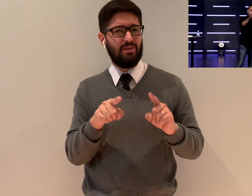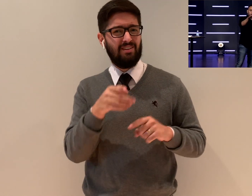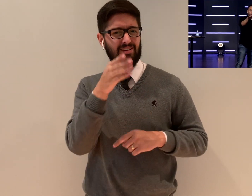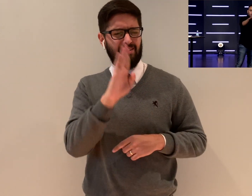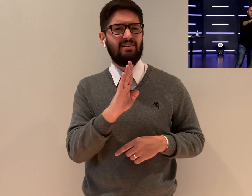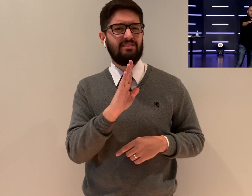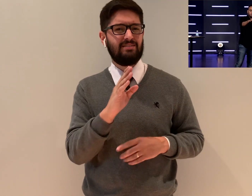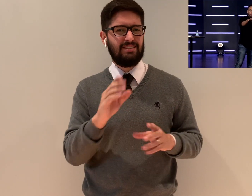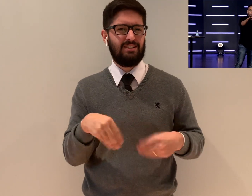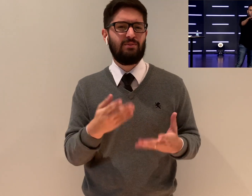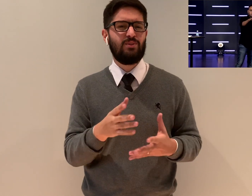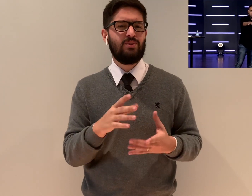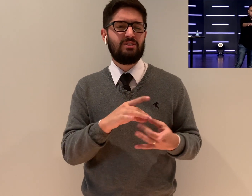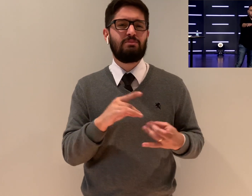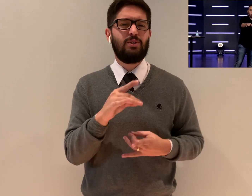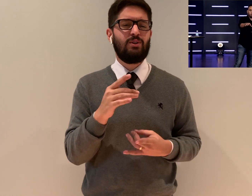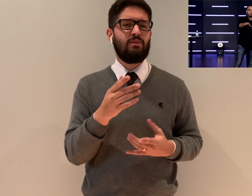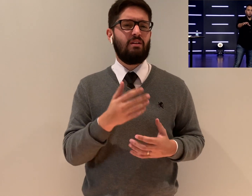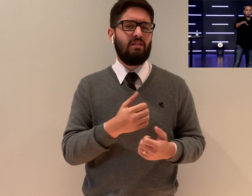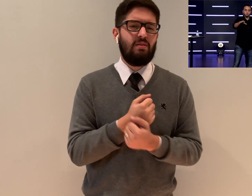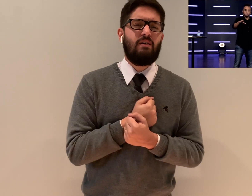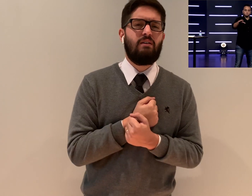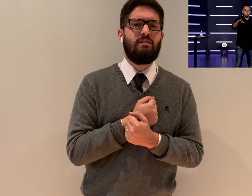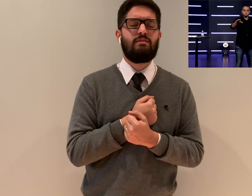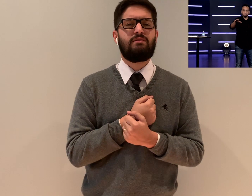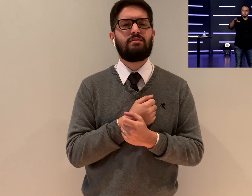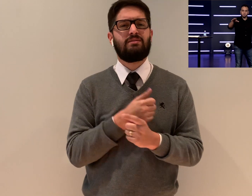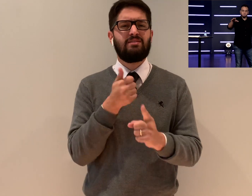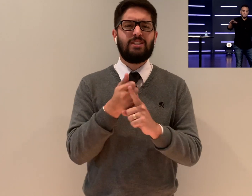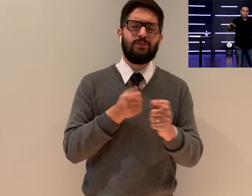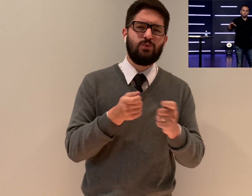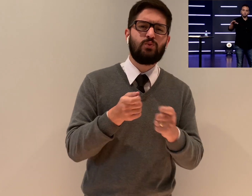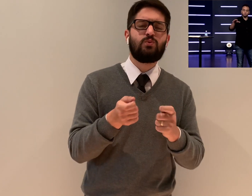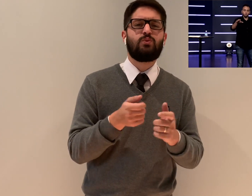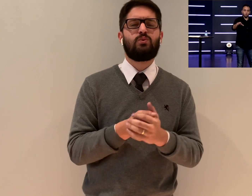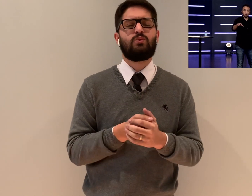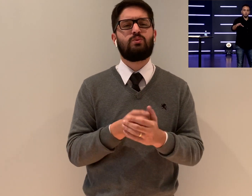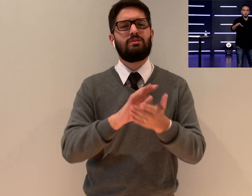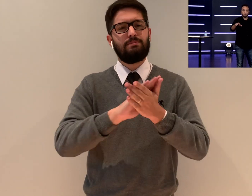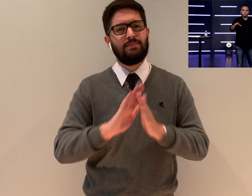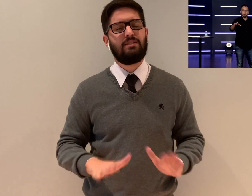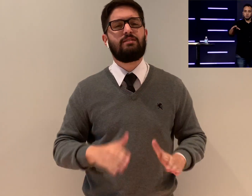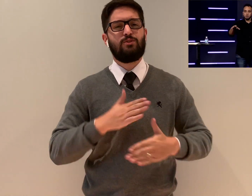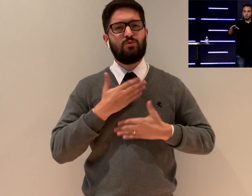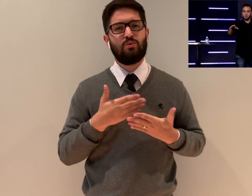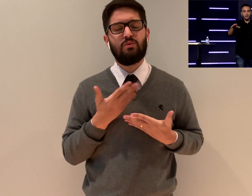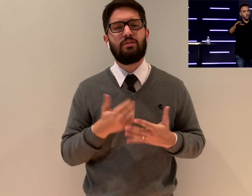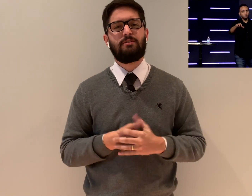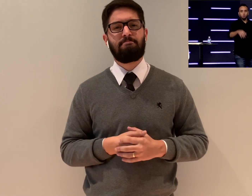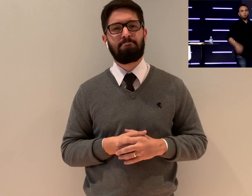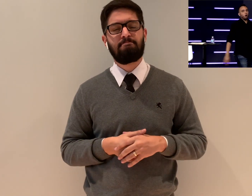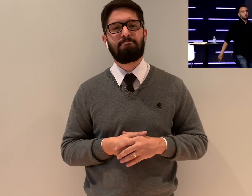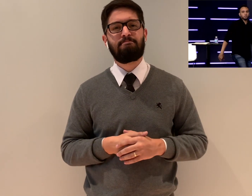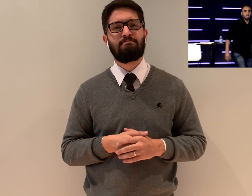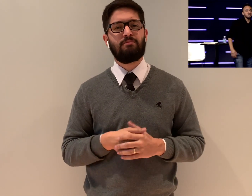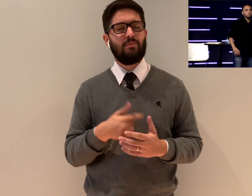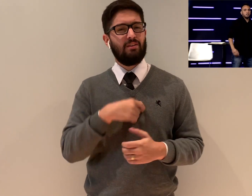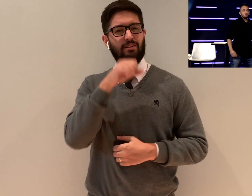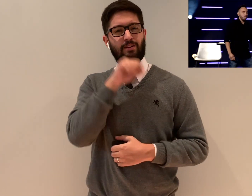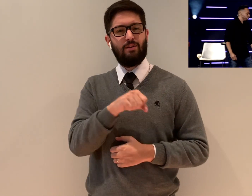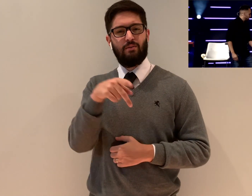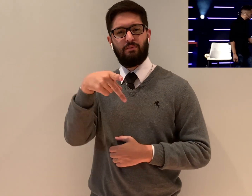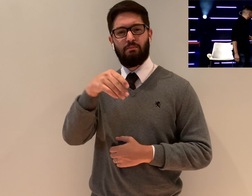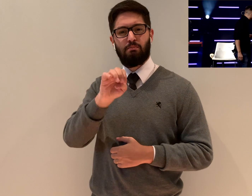spirit of love, self-control, and peace and joy. And I love what Paul says